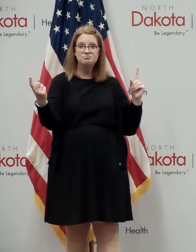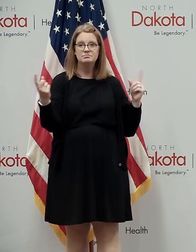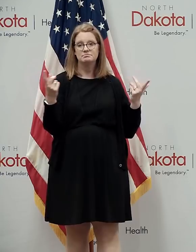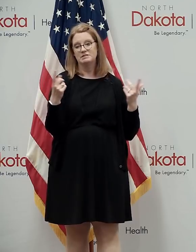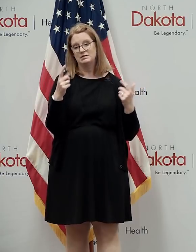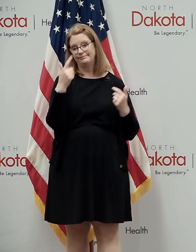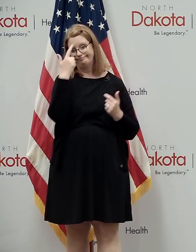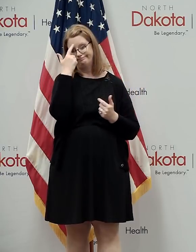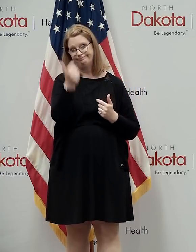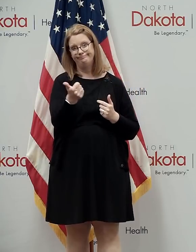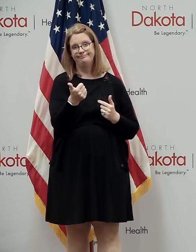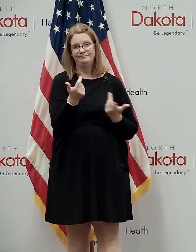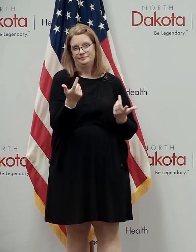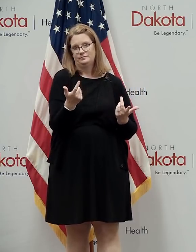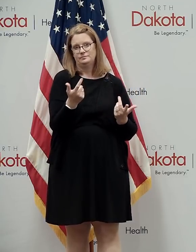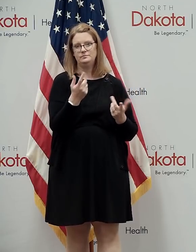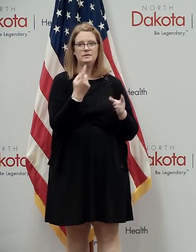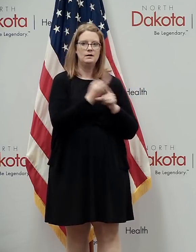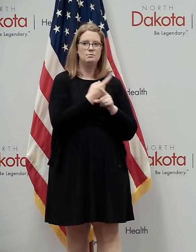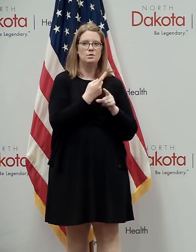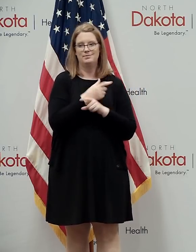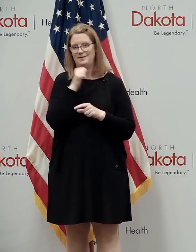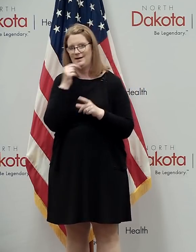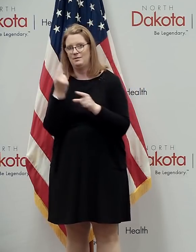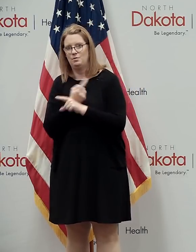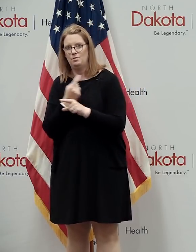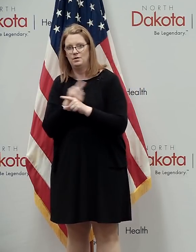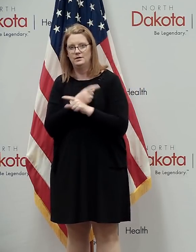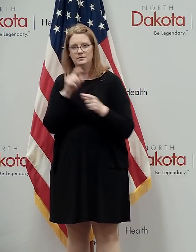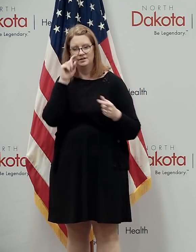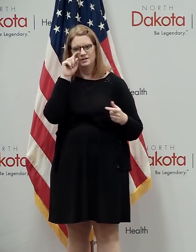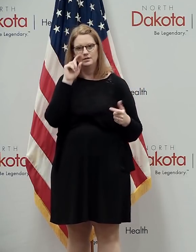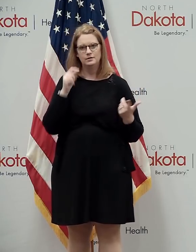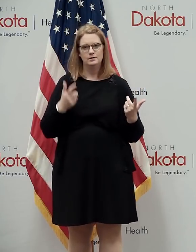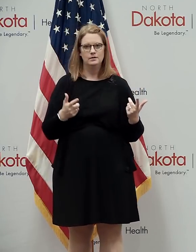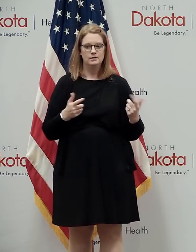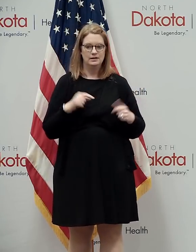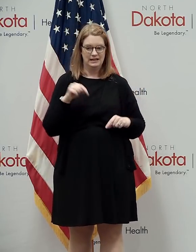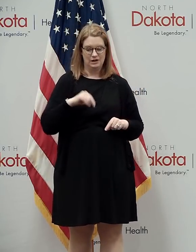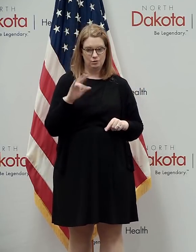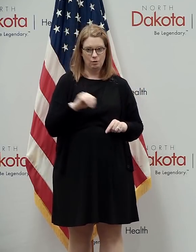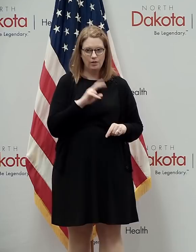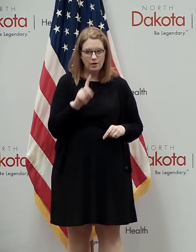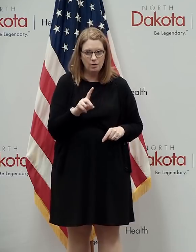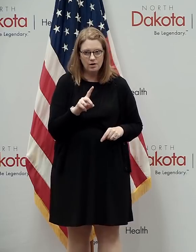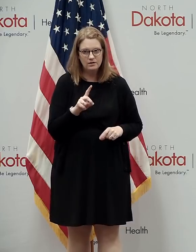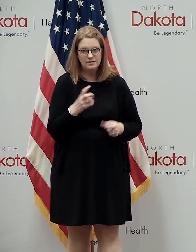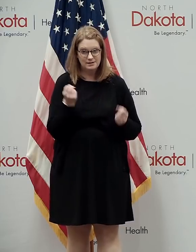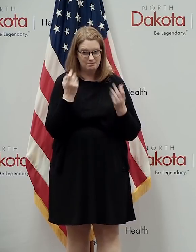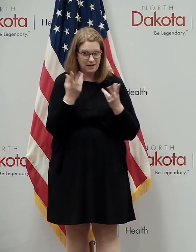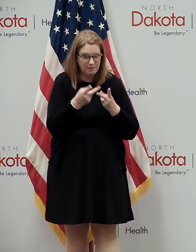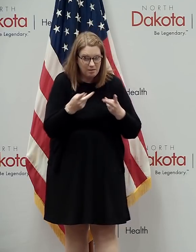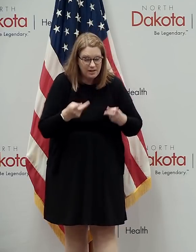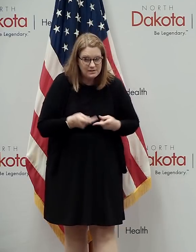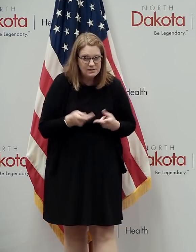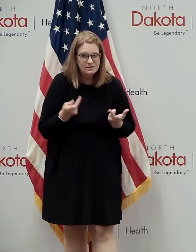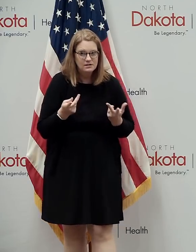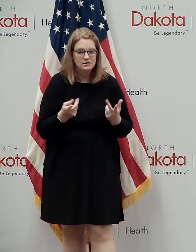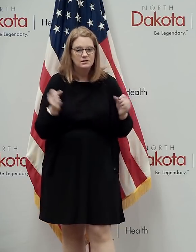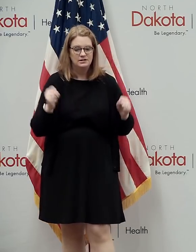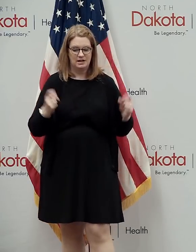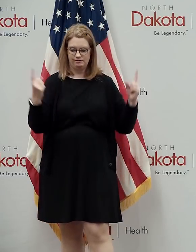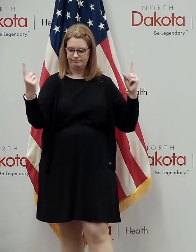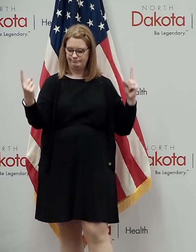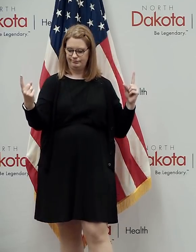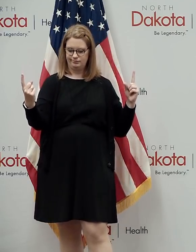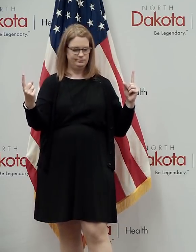not appropriate. If you can physical distance, then the need for a mask, you know, goes way down. North Dakota, it turns out there's a lot of places where you can physical distance